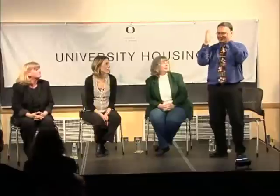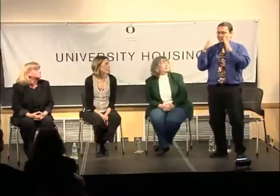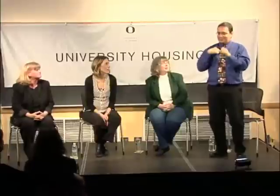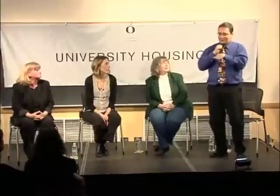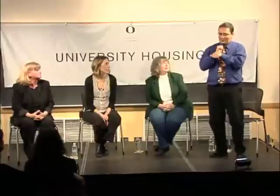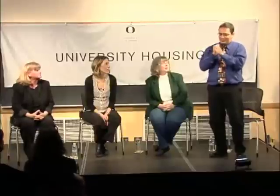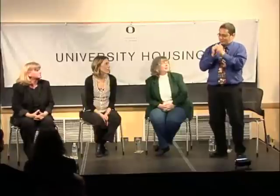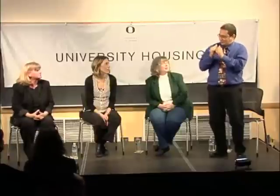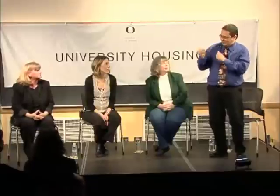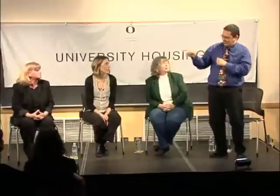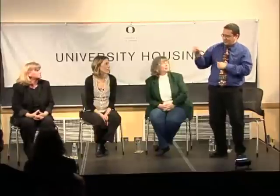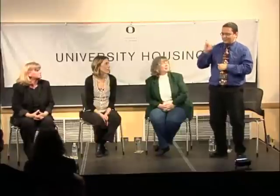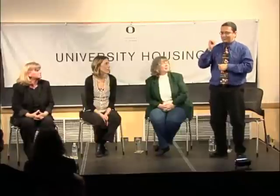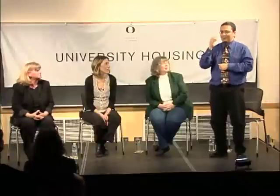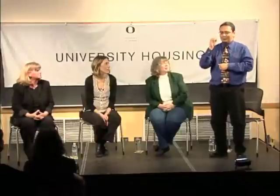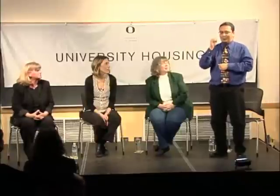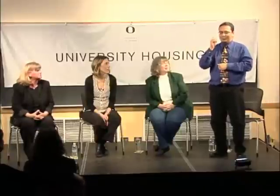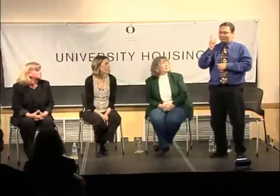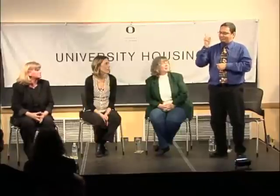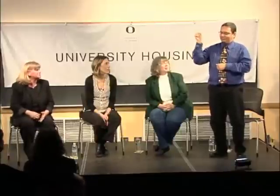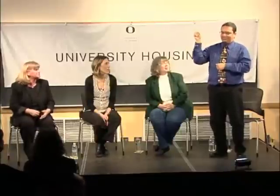second-year ASL instructor here. I work with Joe Larson.